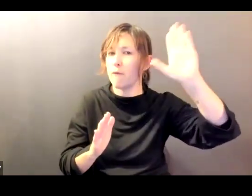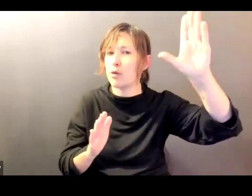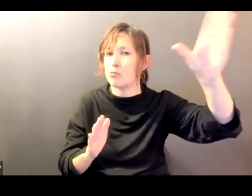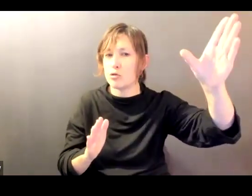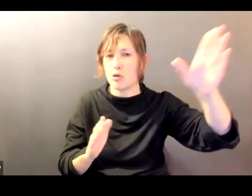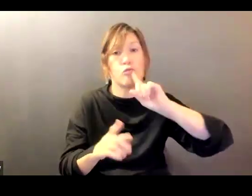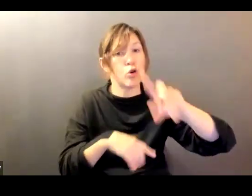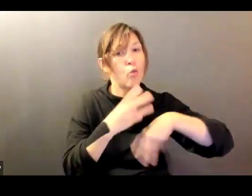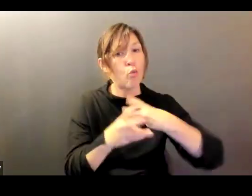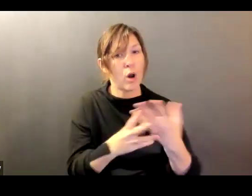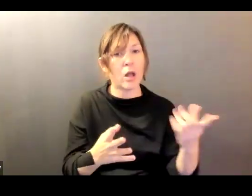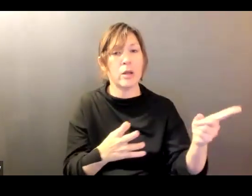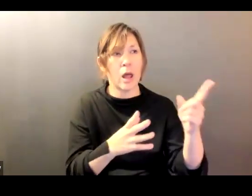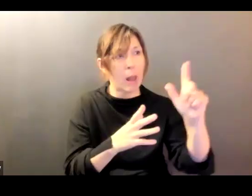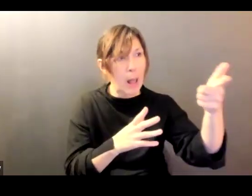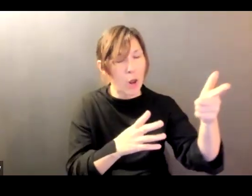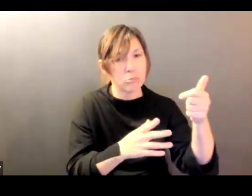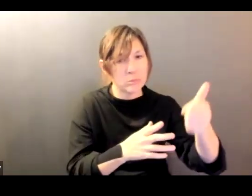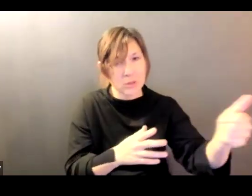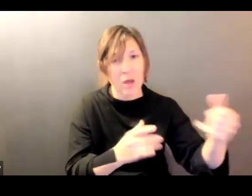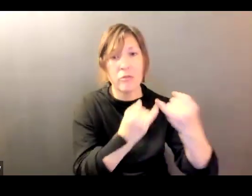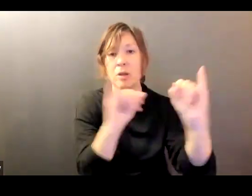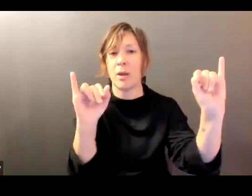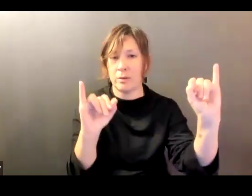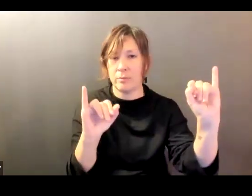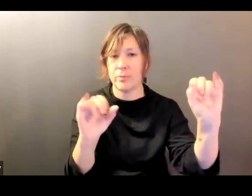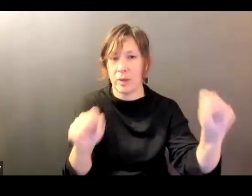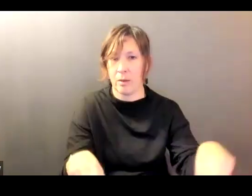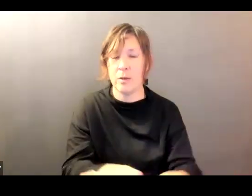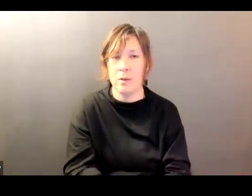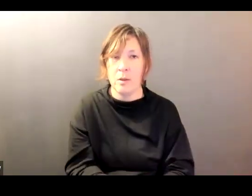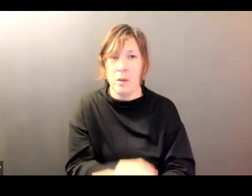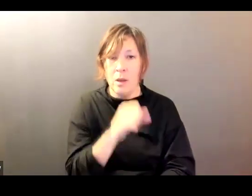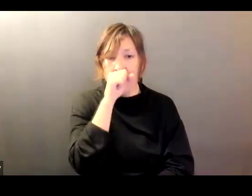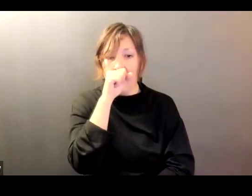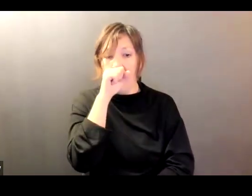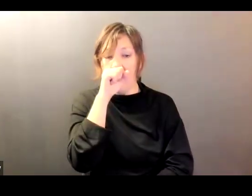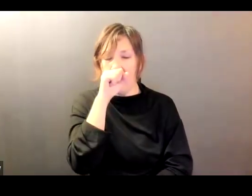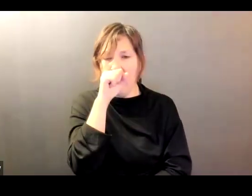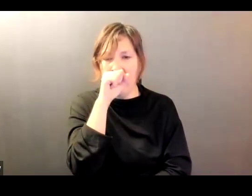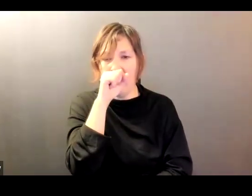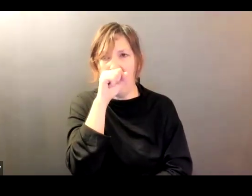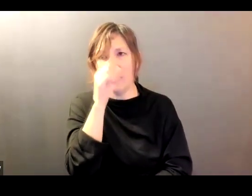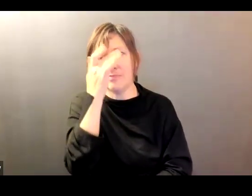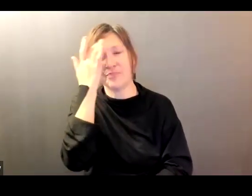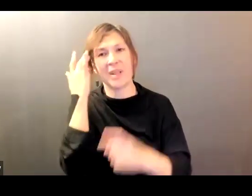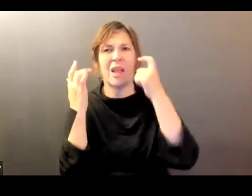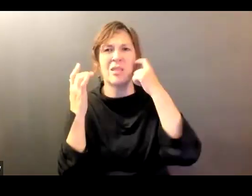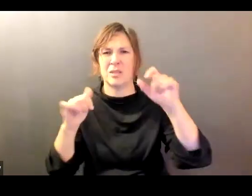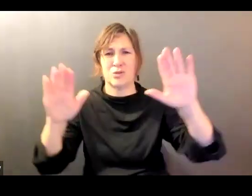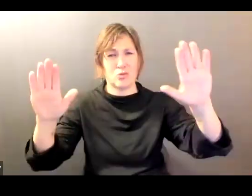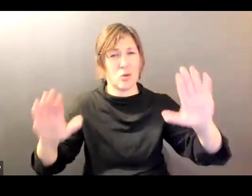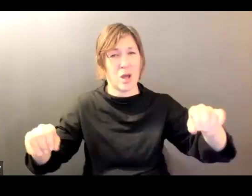starting with this year. And I think we have a great opportunity ahead of us, which will produce some really great outcome data that you're looking